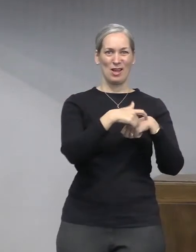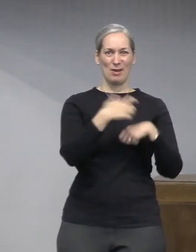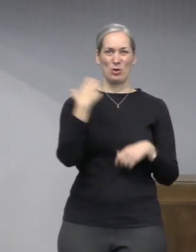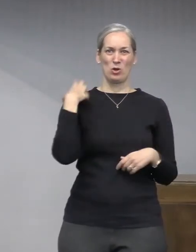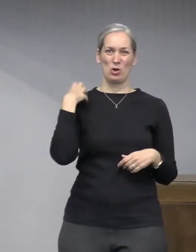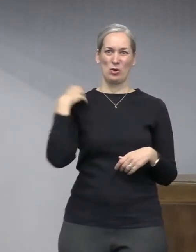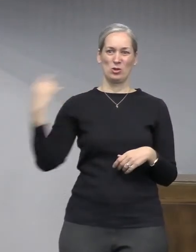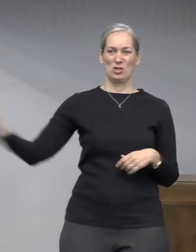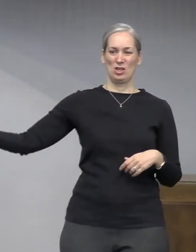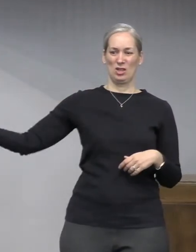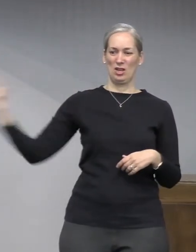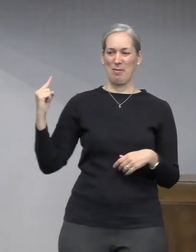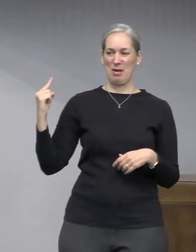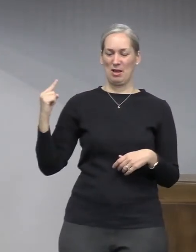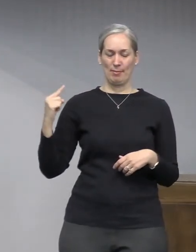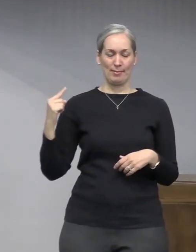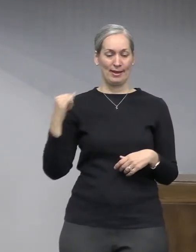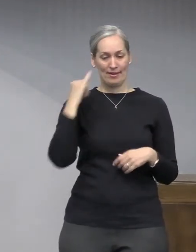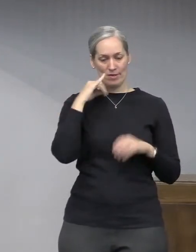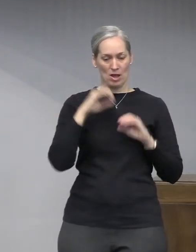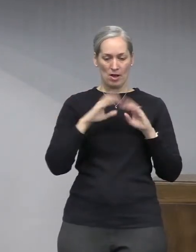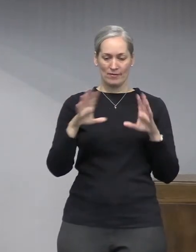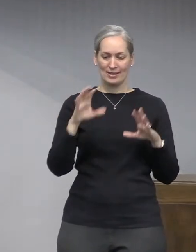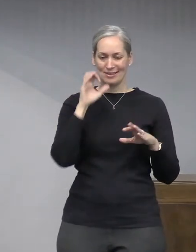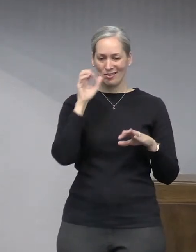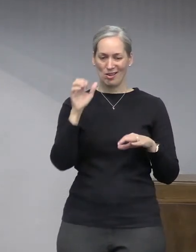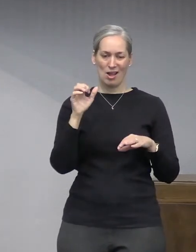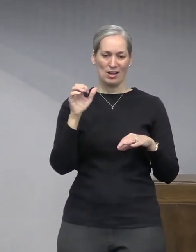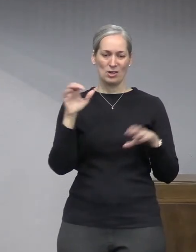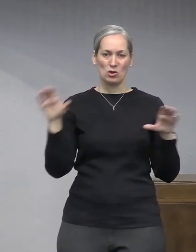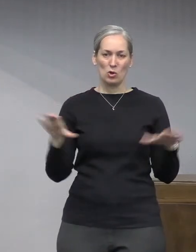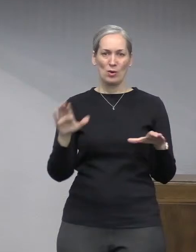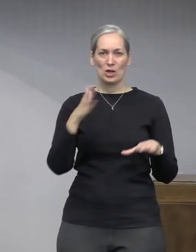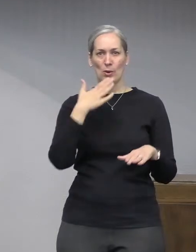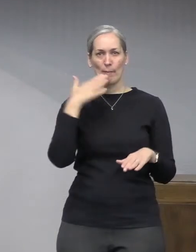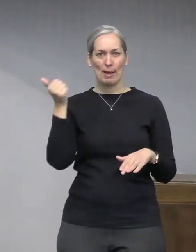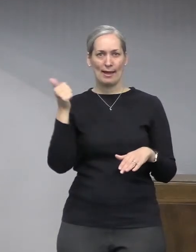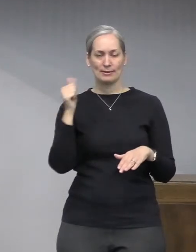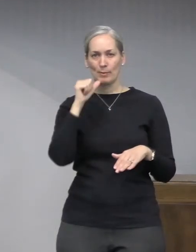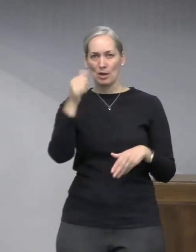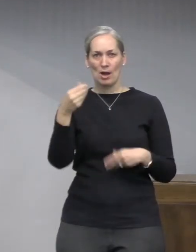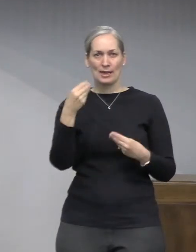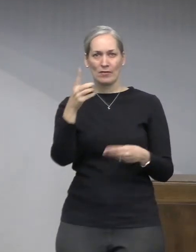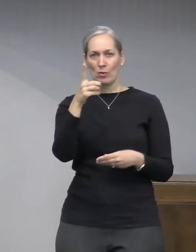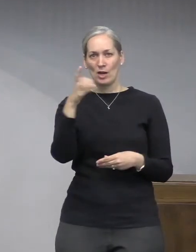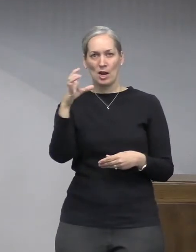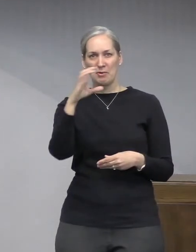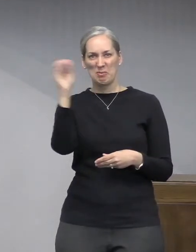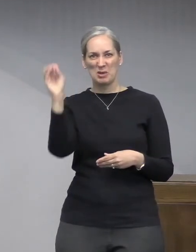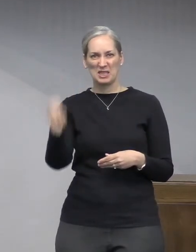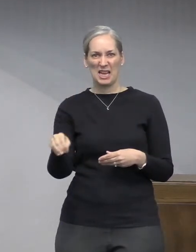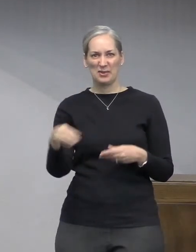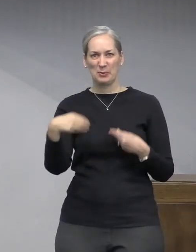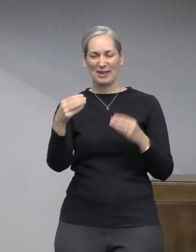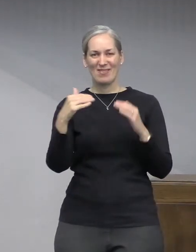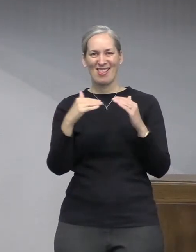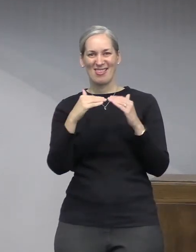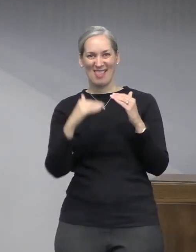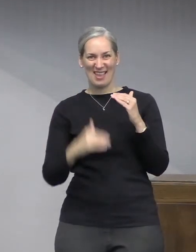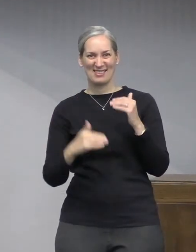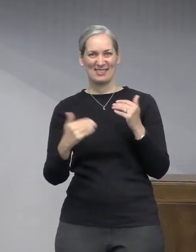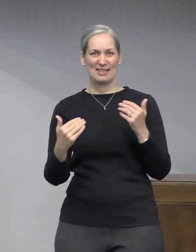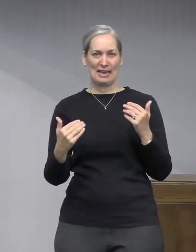you are giving less than 100%. And that coach comes to you in a loving and